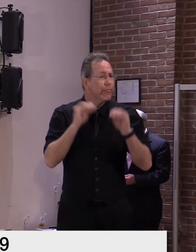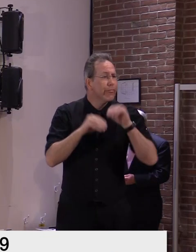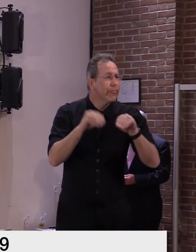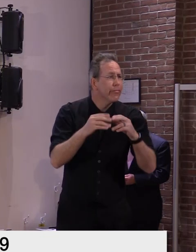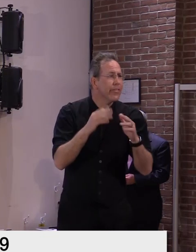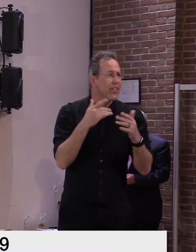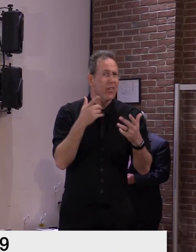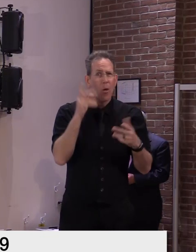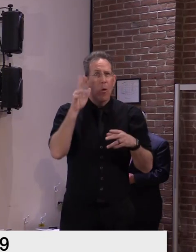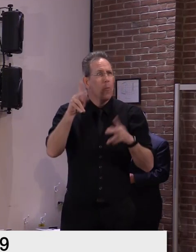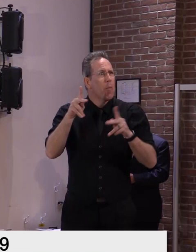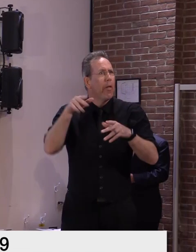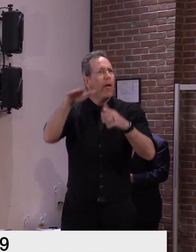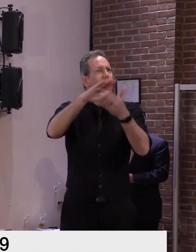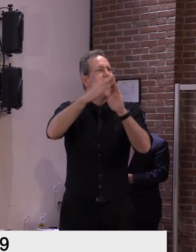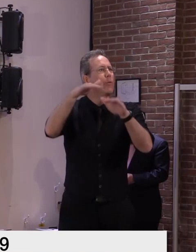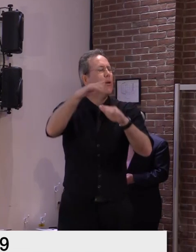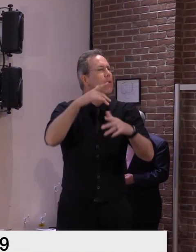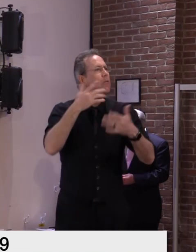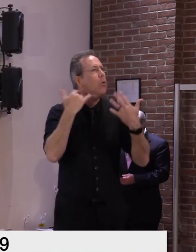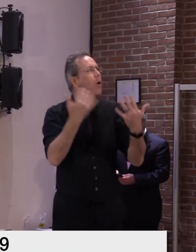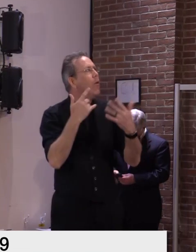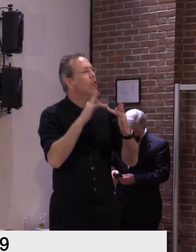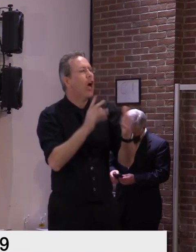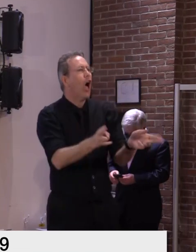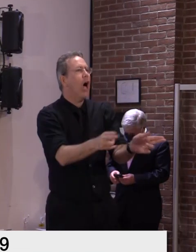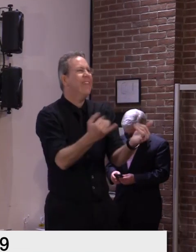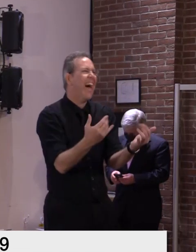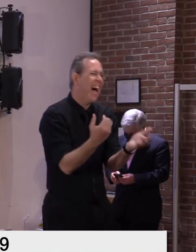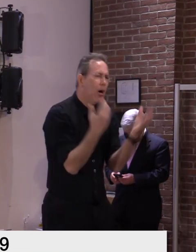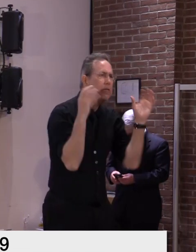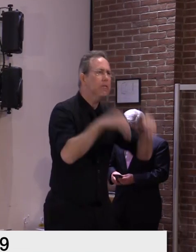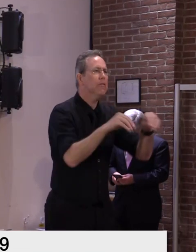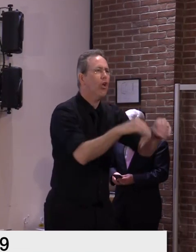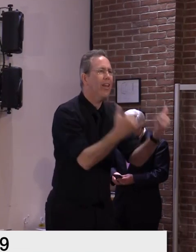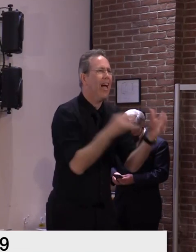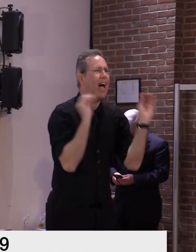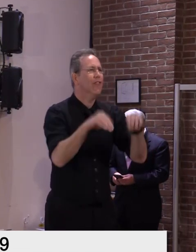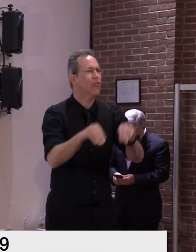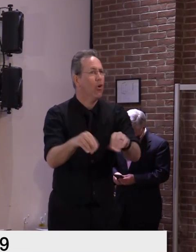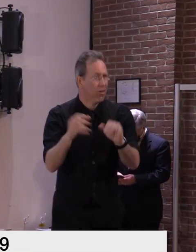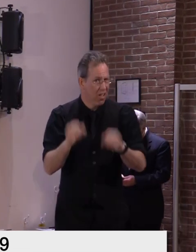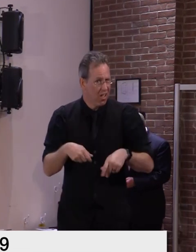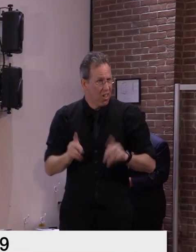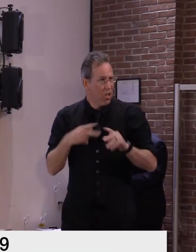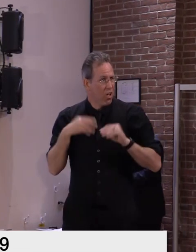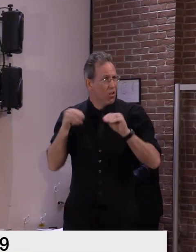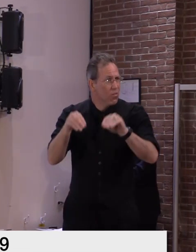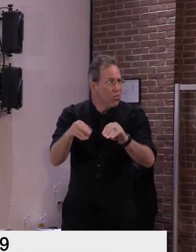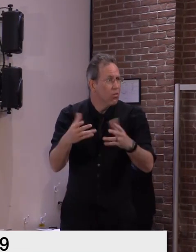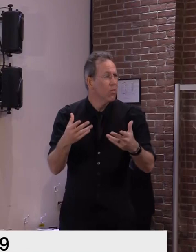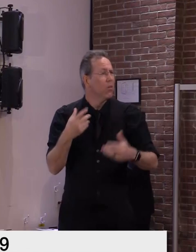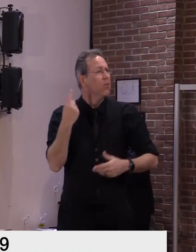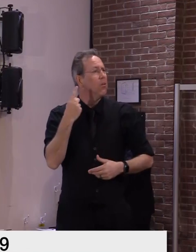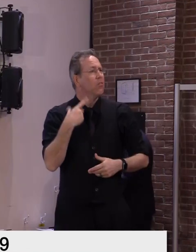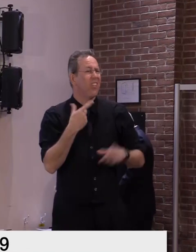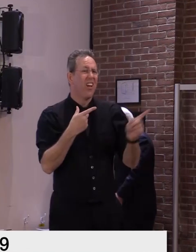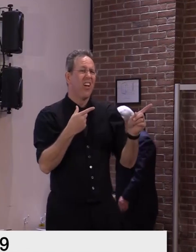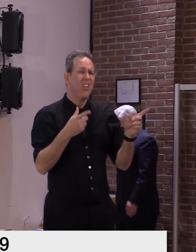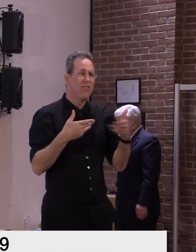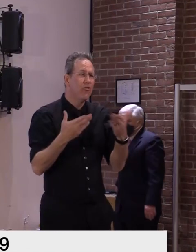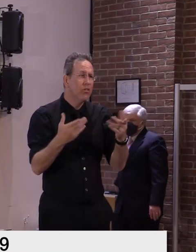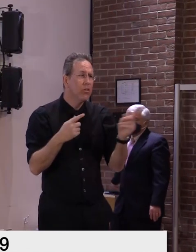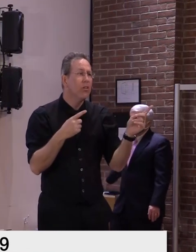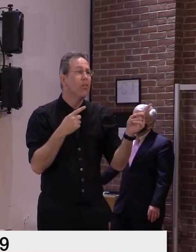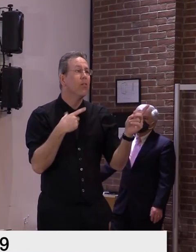As far as you can see, under the proposal, will this plan get broadband to the